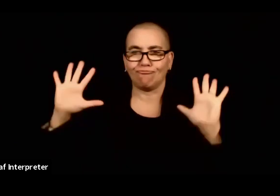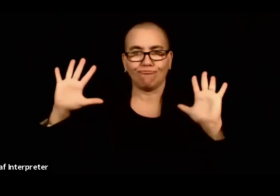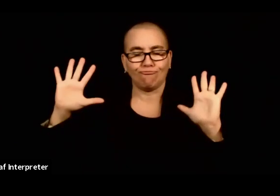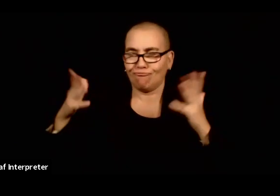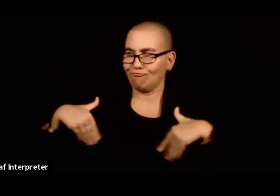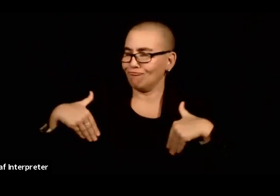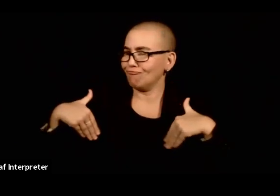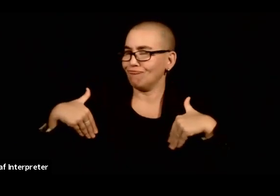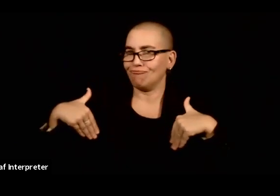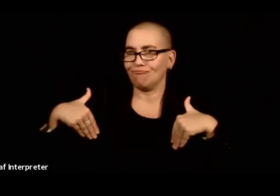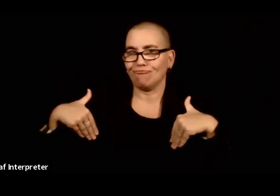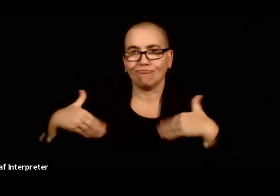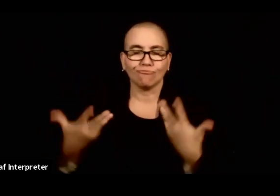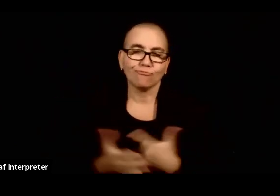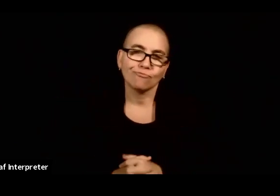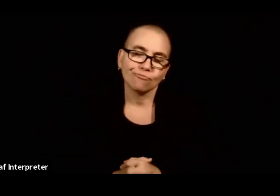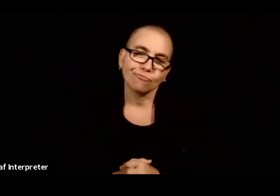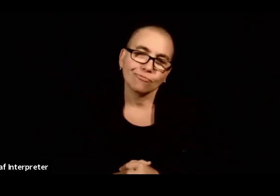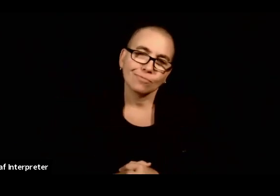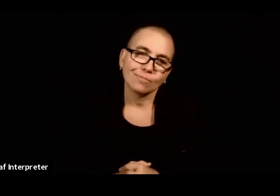Thank you.